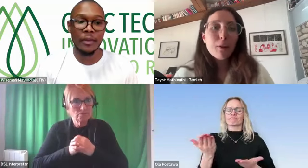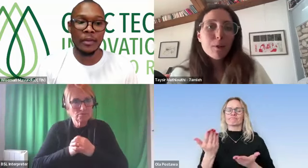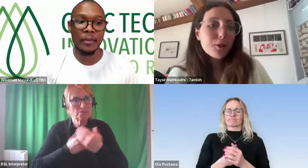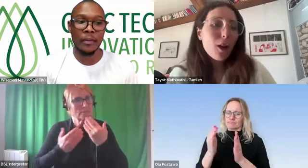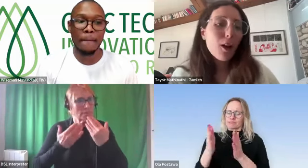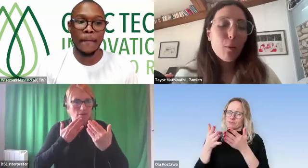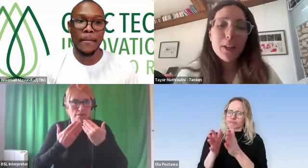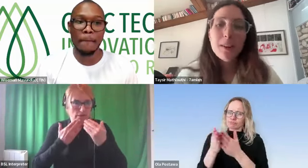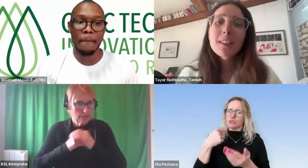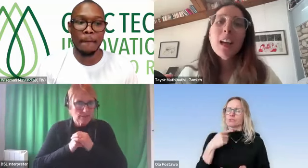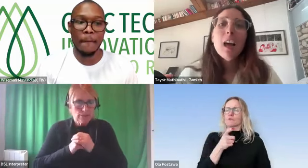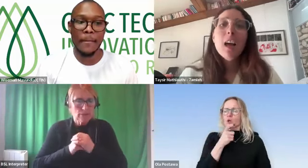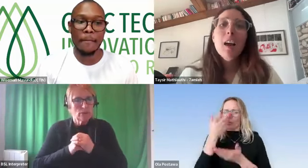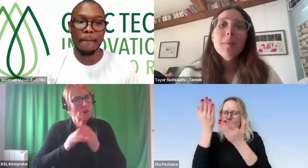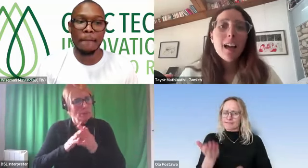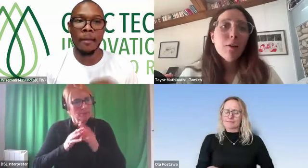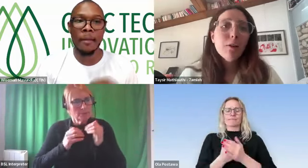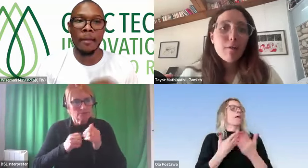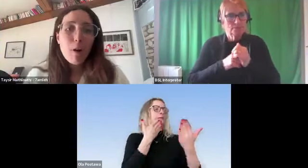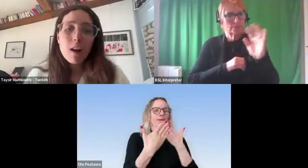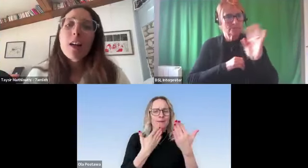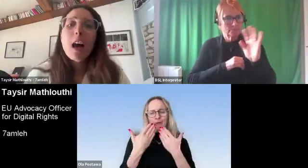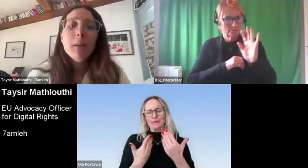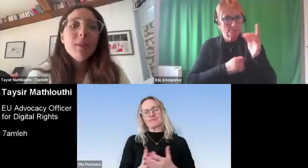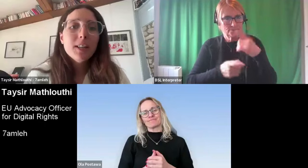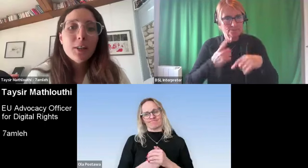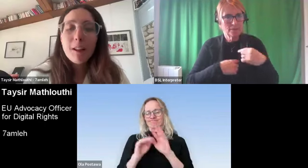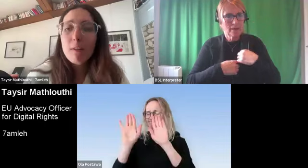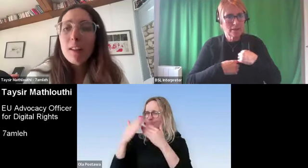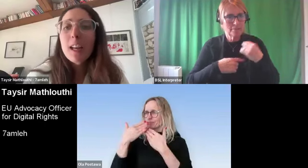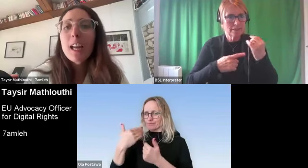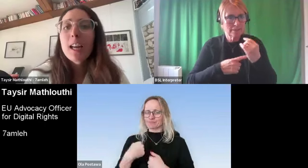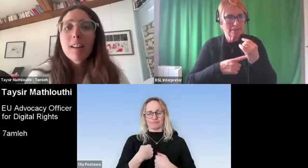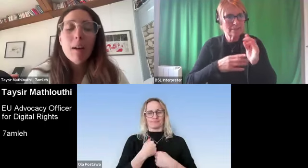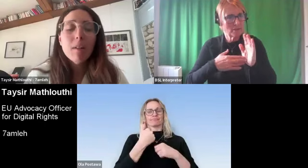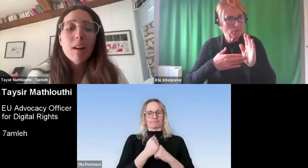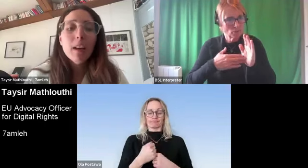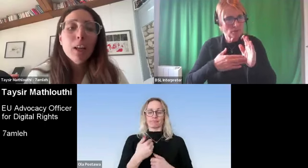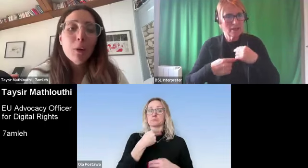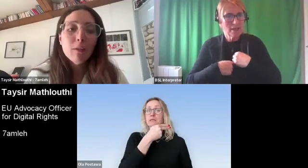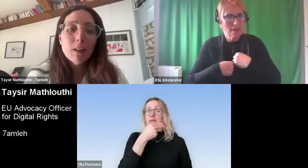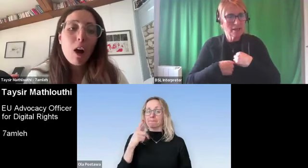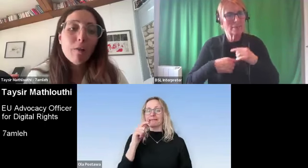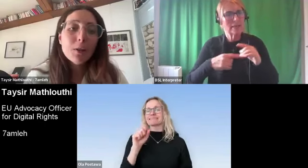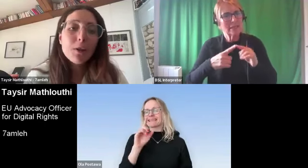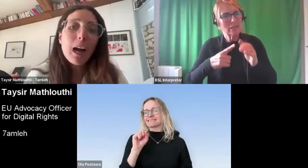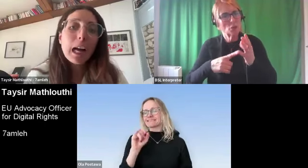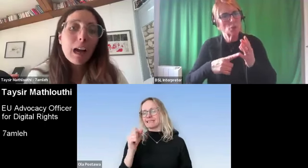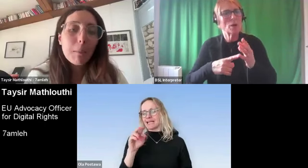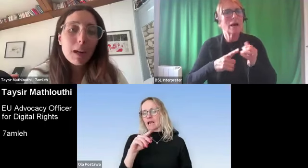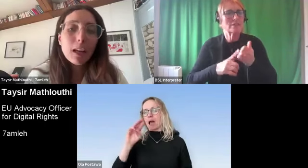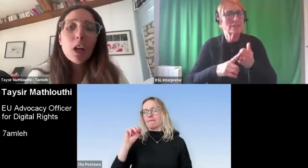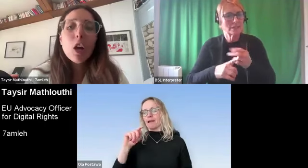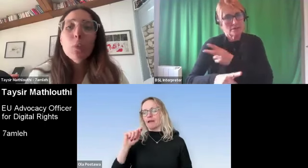Thank you very much, Wiseman. Hello, everyone. I'm Taysir Mathlouthi, and I'm the EU Advocacy